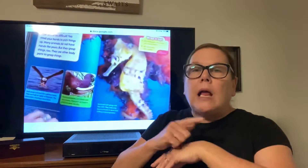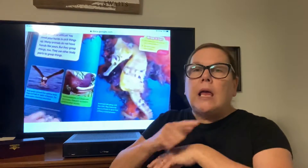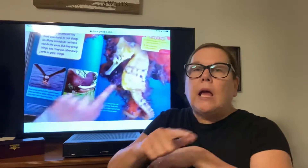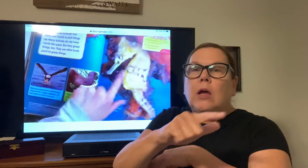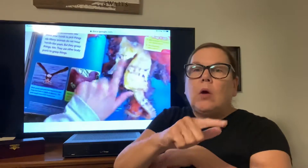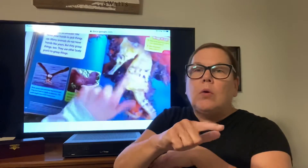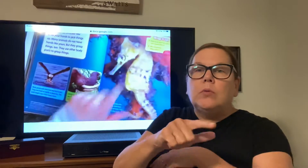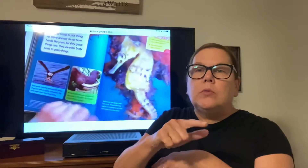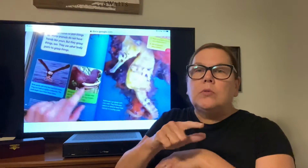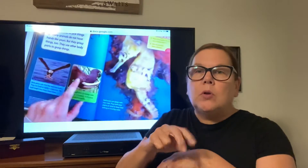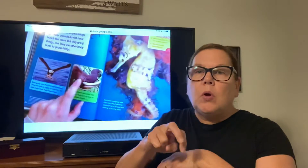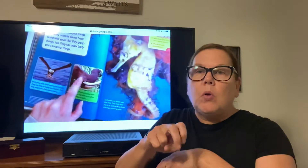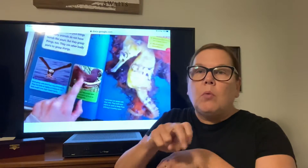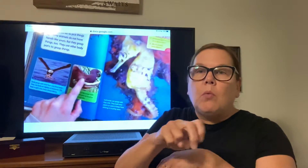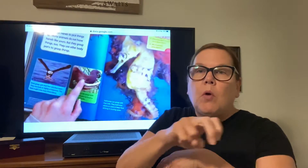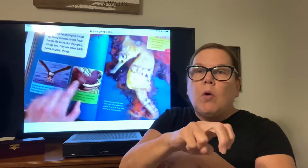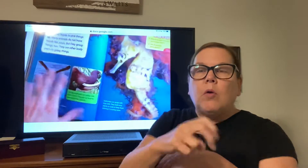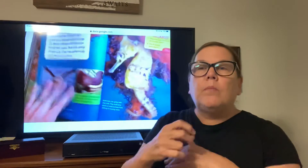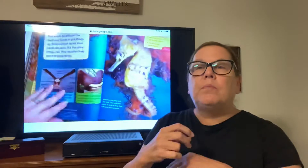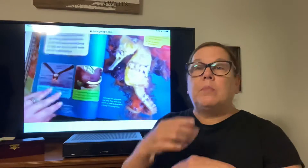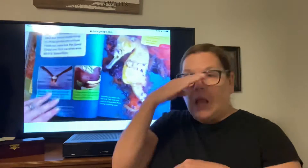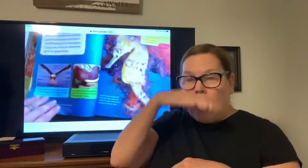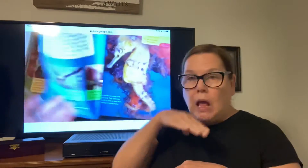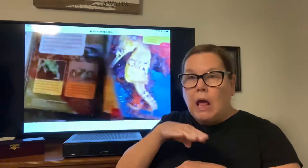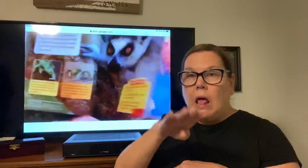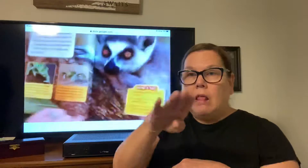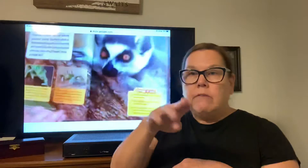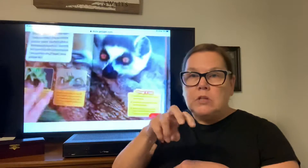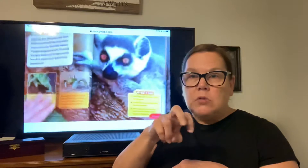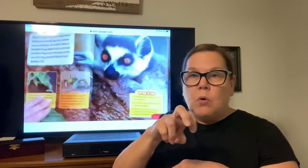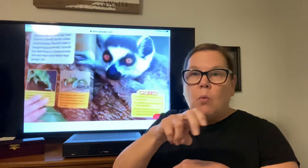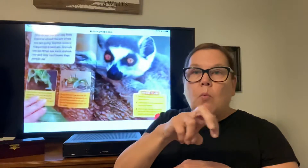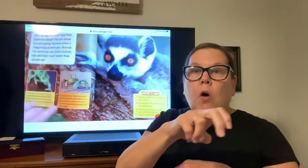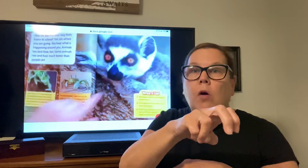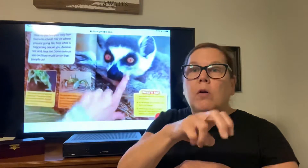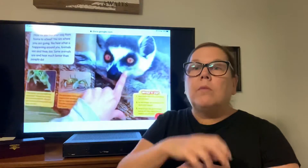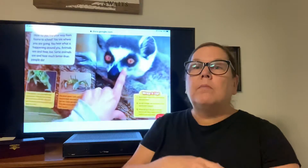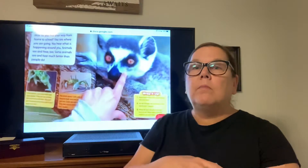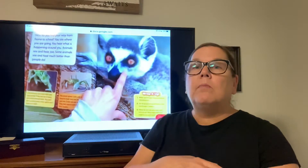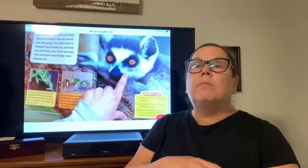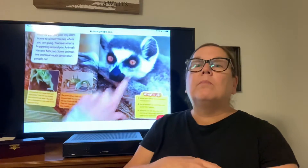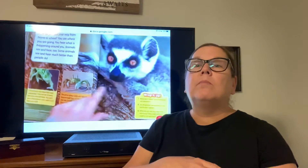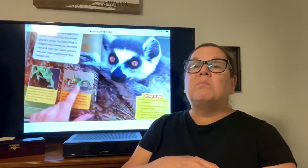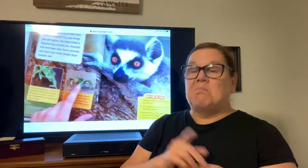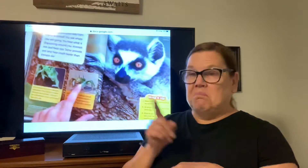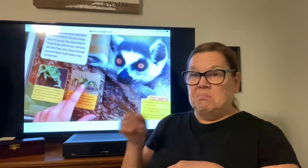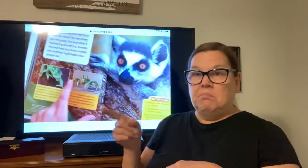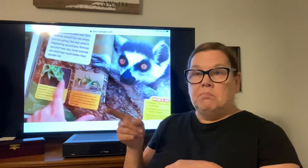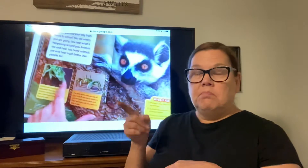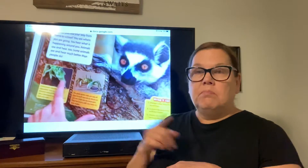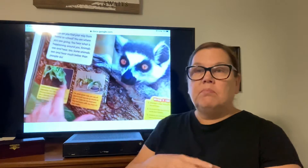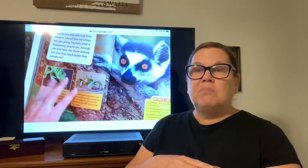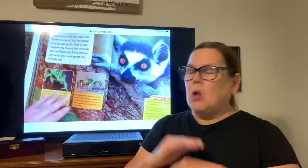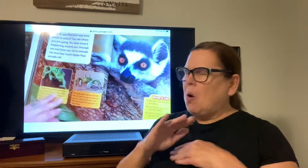He doesn't walk. Elephants walk. We even, this guy walks, right? These guys are all walking